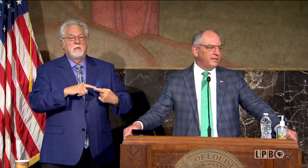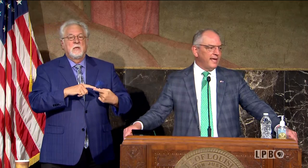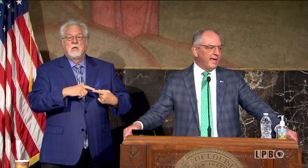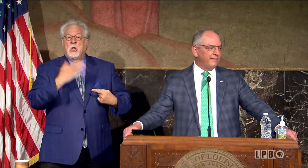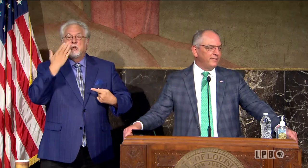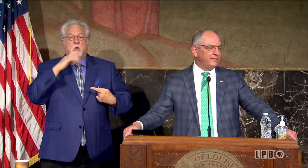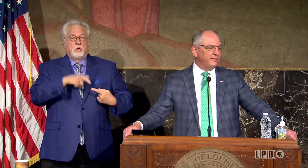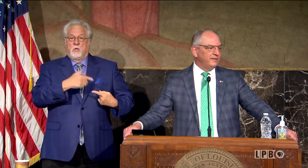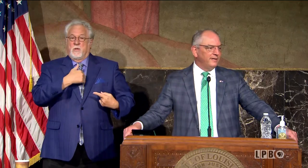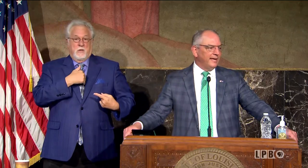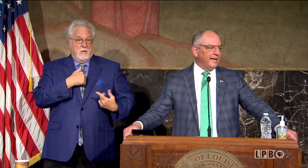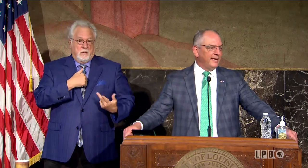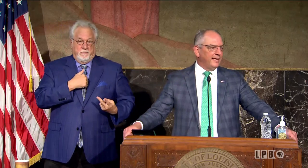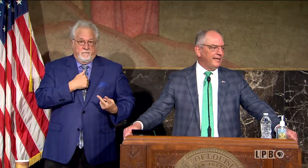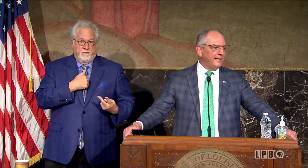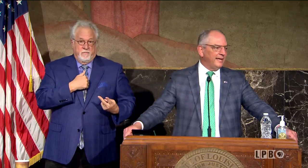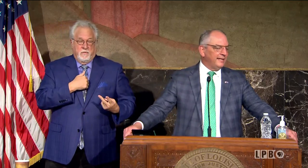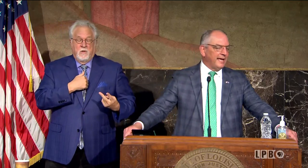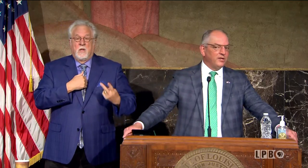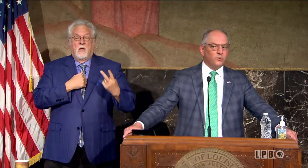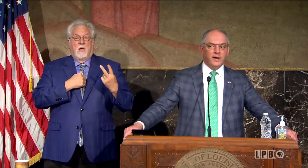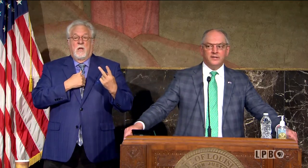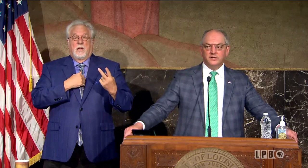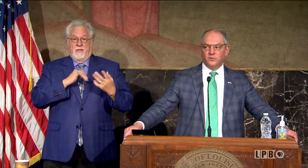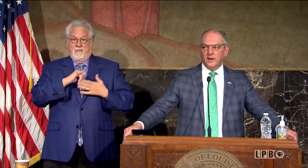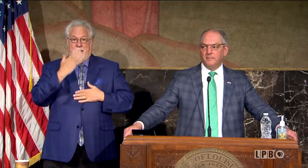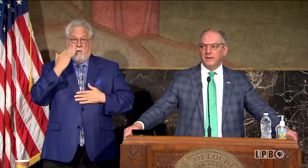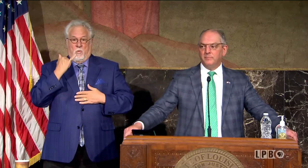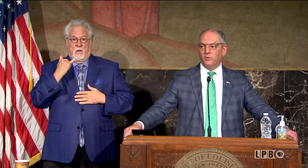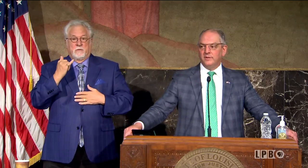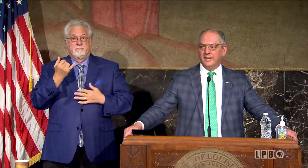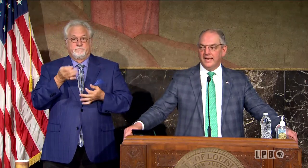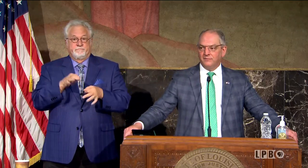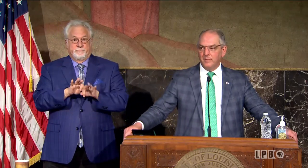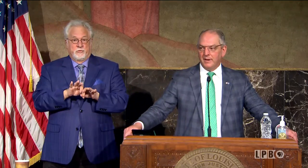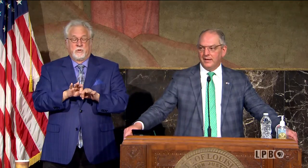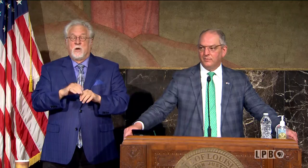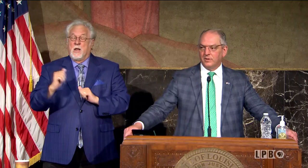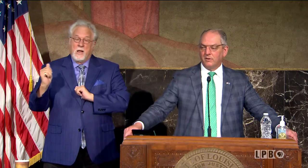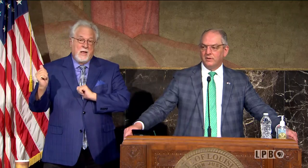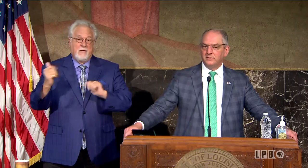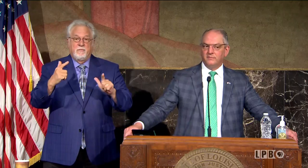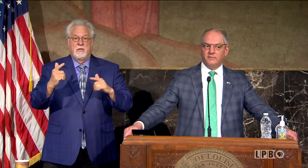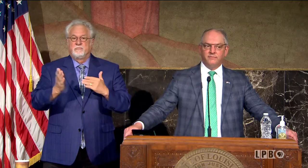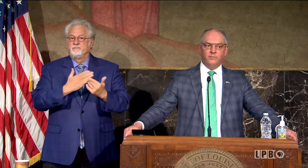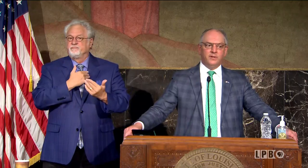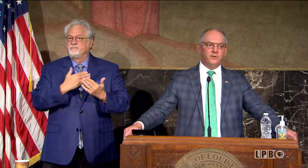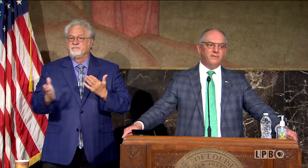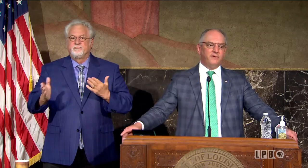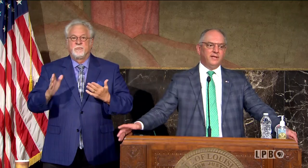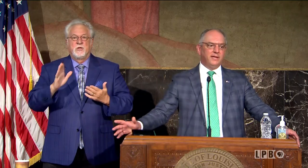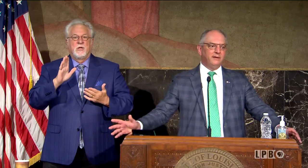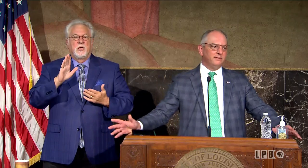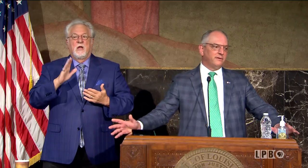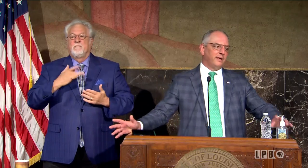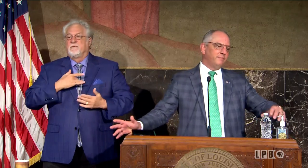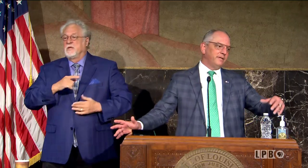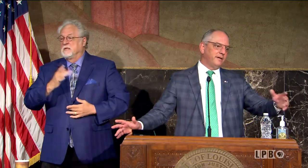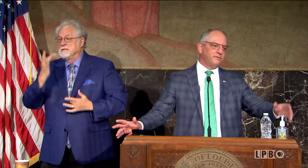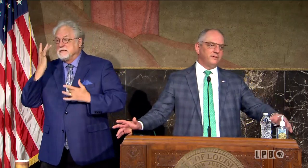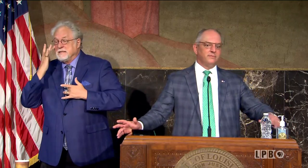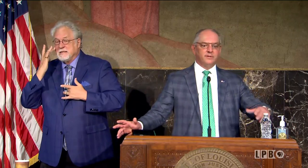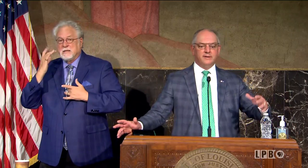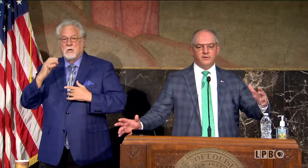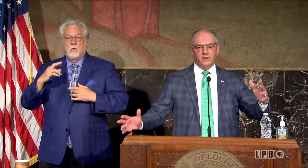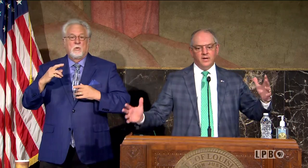know that they have it. And that is why it is incredibly important that everybody, regardless of whether they're feeling ill or have